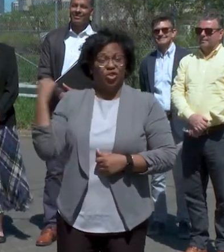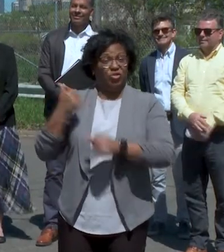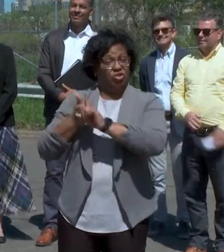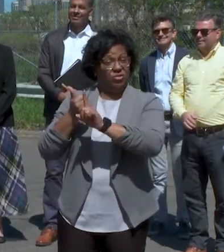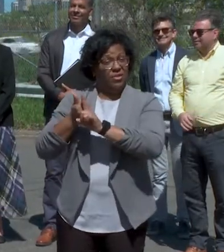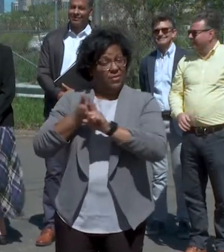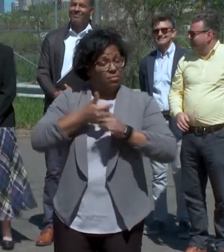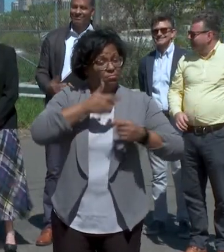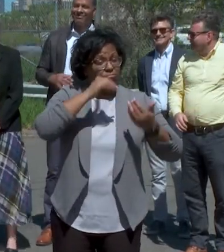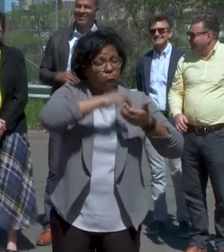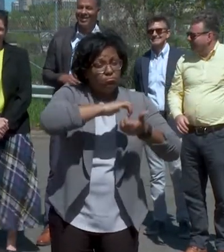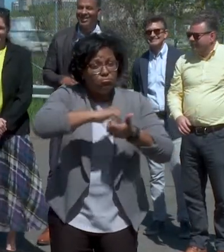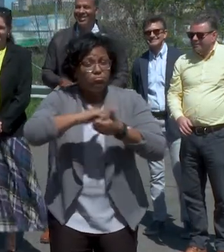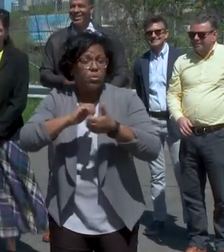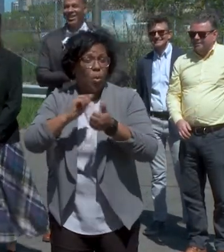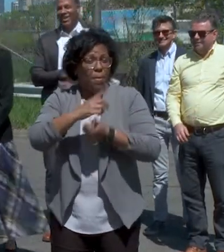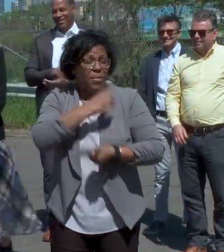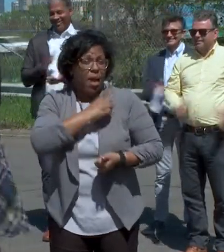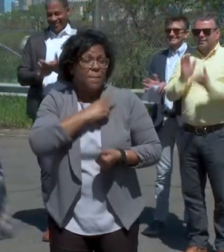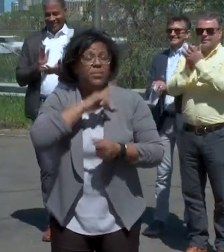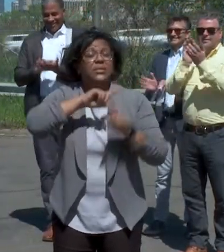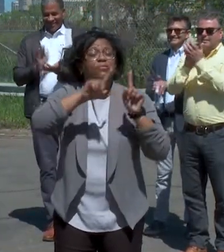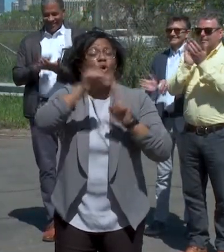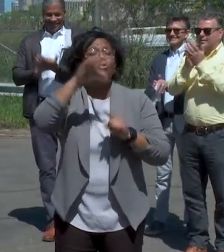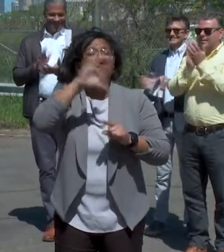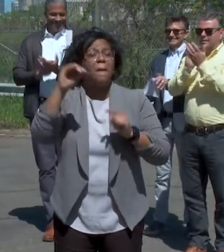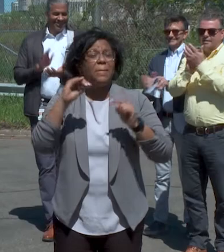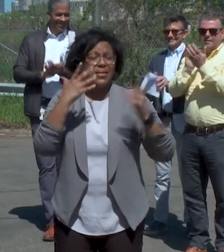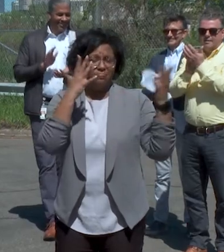our Council Vice President, Linea Palmisano.